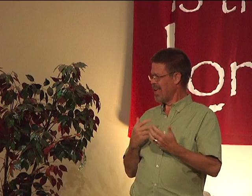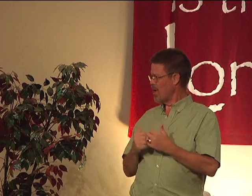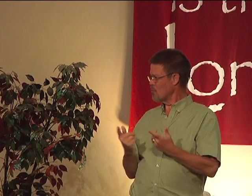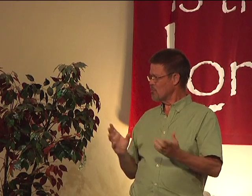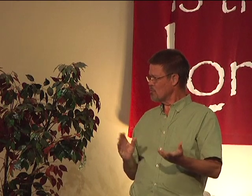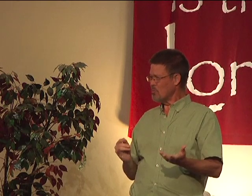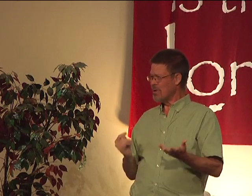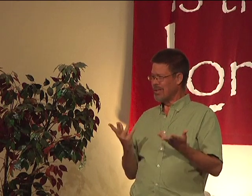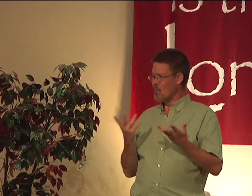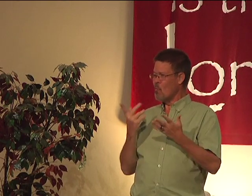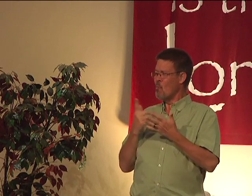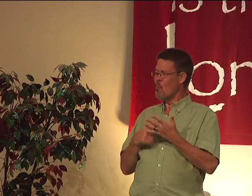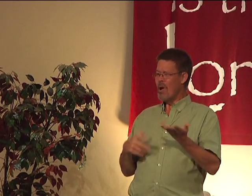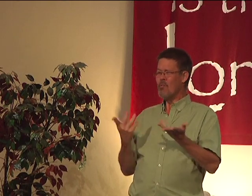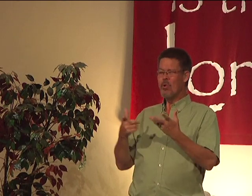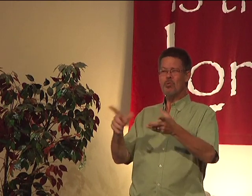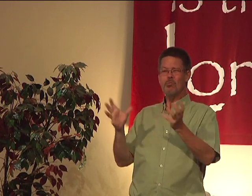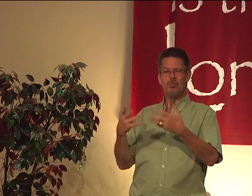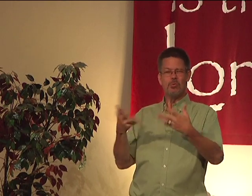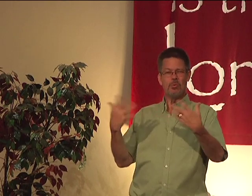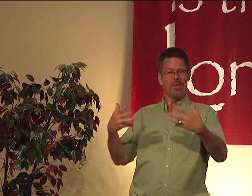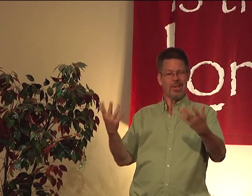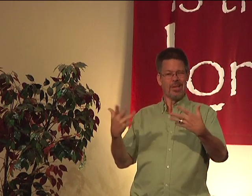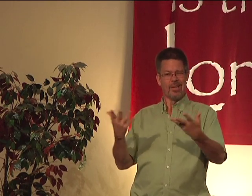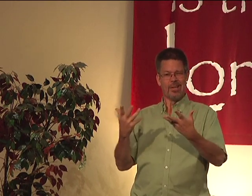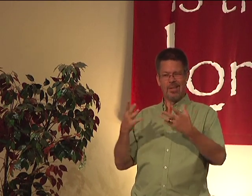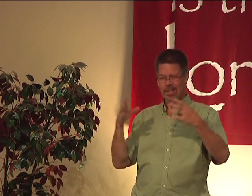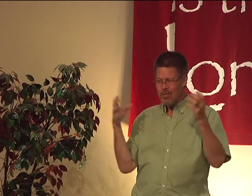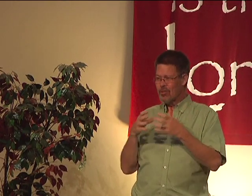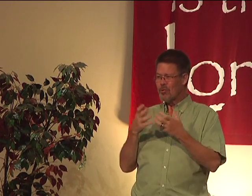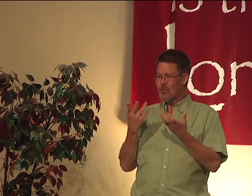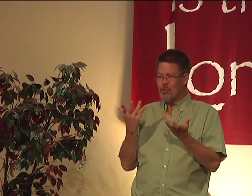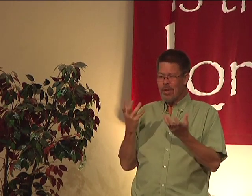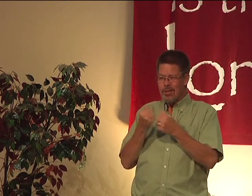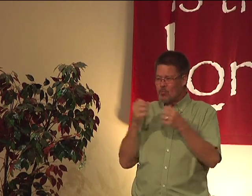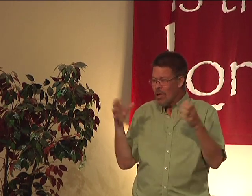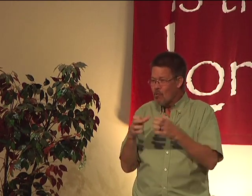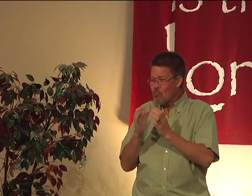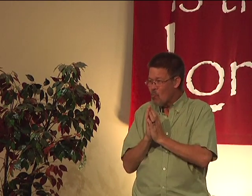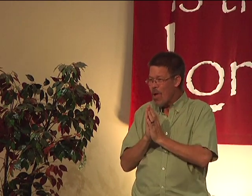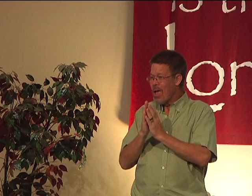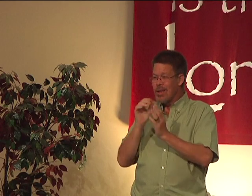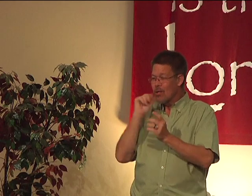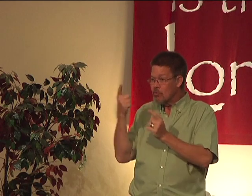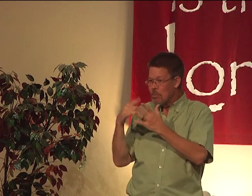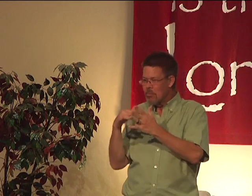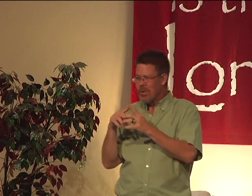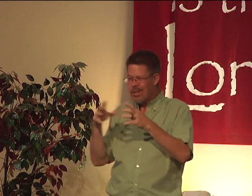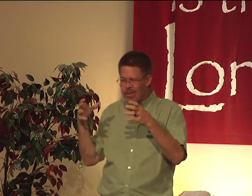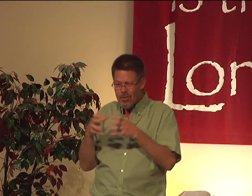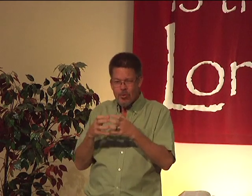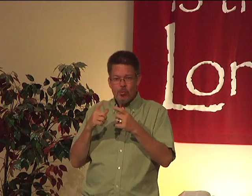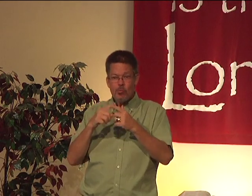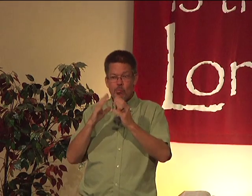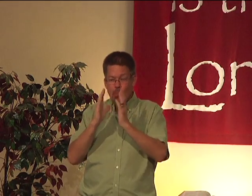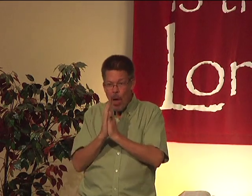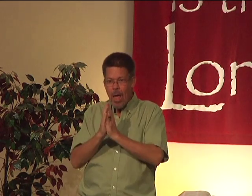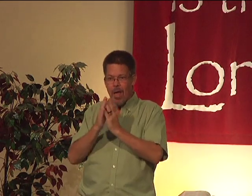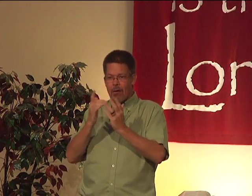someone to show us how to do with what we are going to be doing. Get together. Pray. Not just Bible studies,